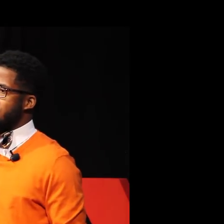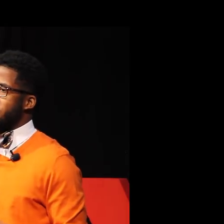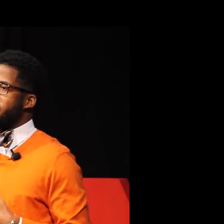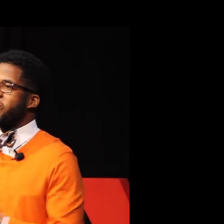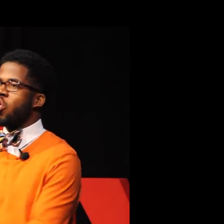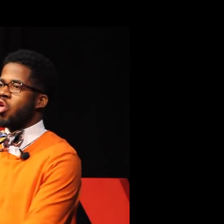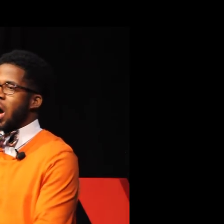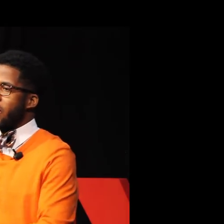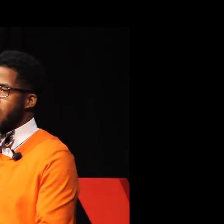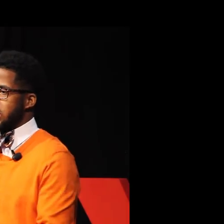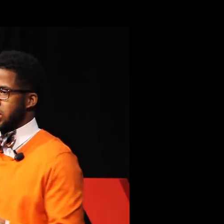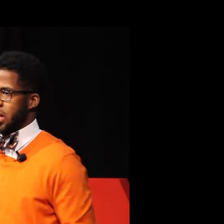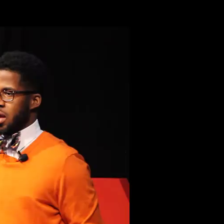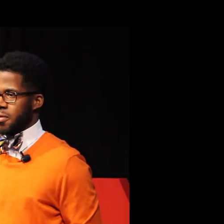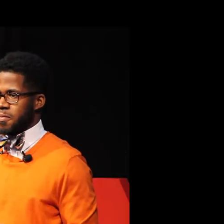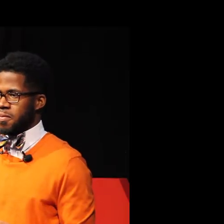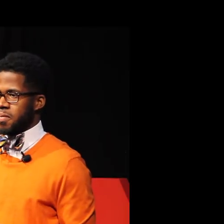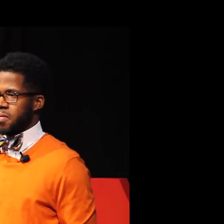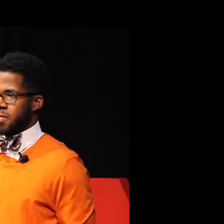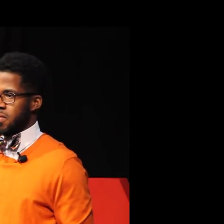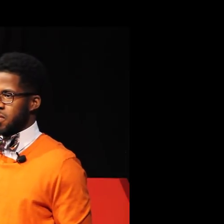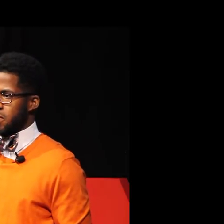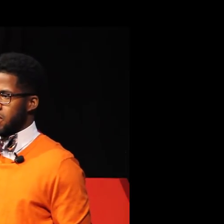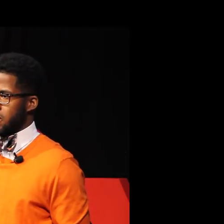a kingdom before I raise a king.